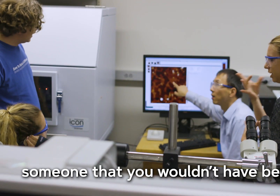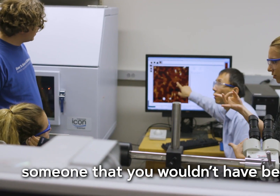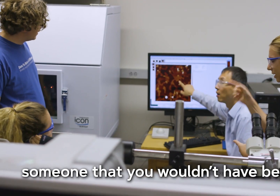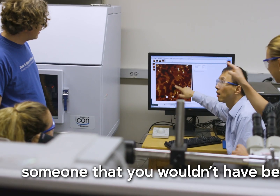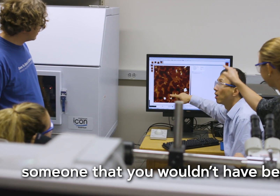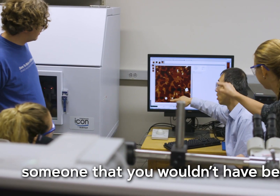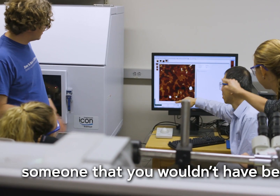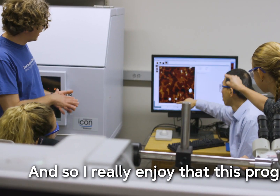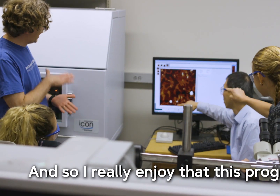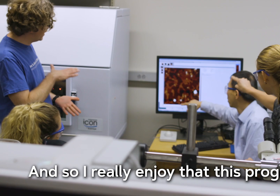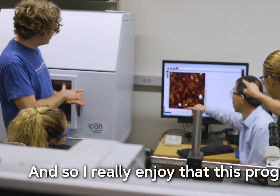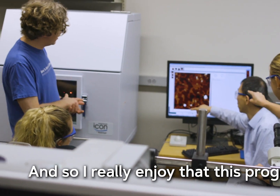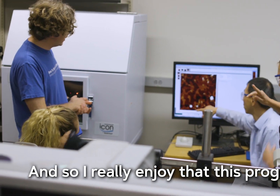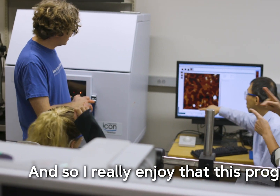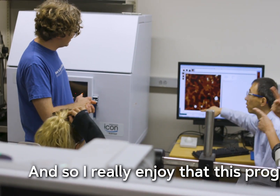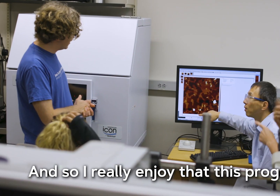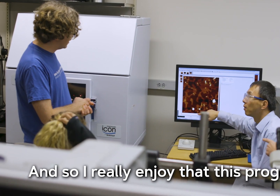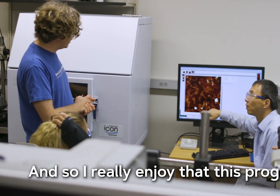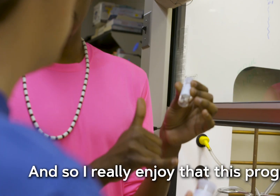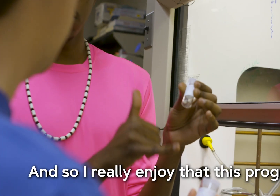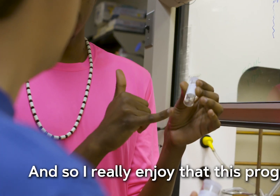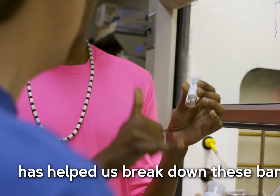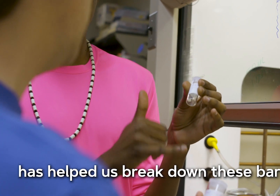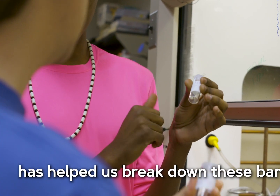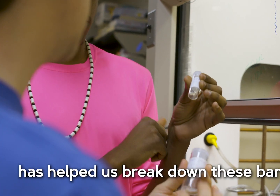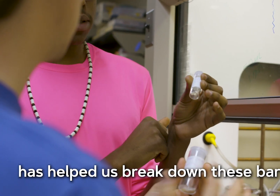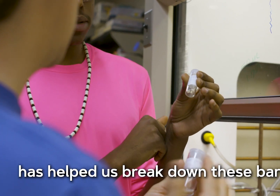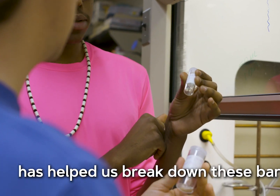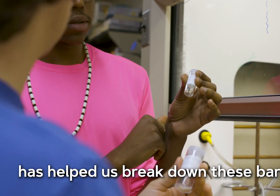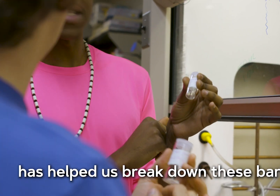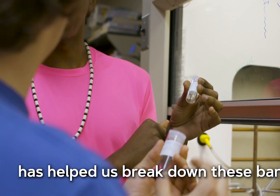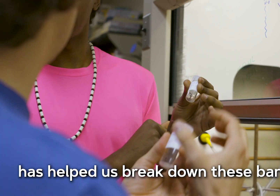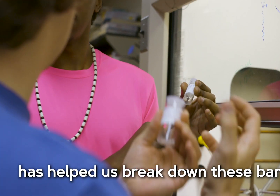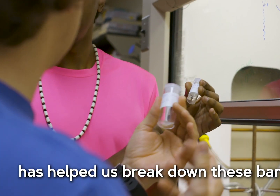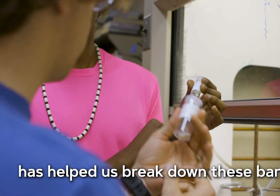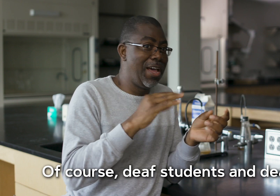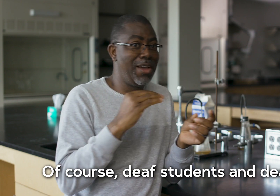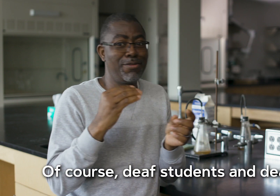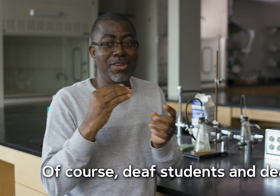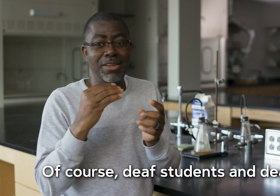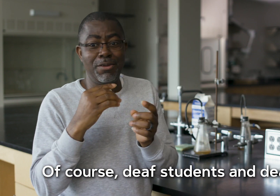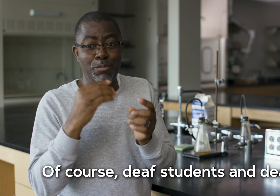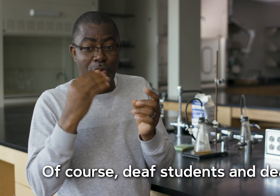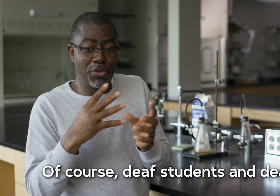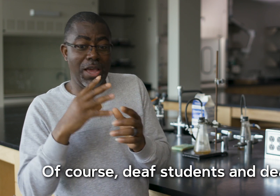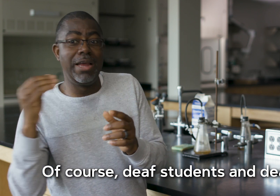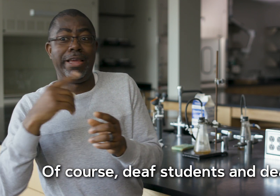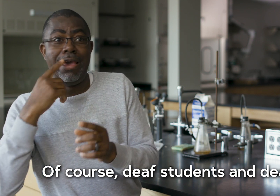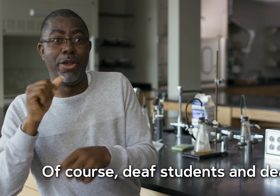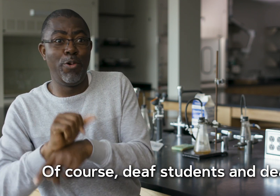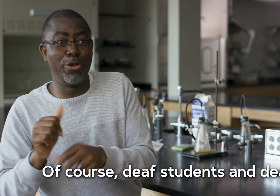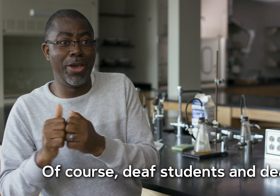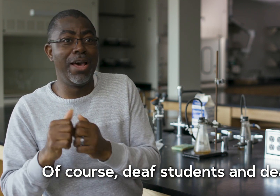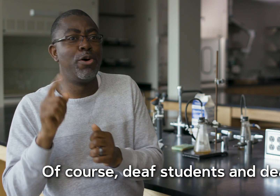you wouldn't have before. And so I really enjoy that this program has helped us break down these barriers. Of course,